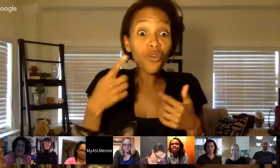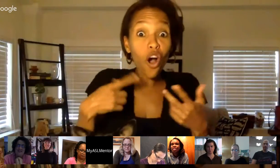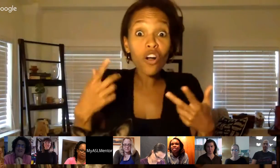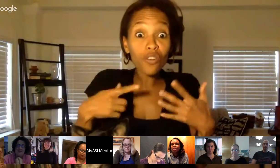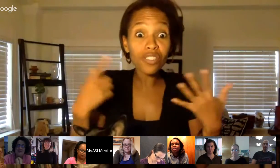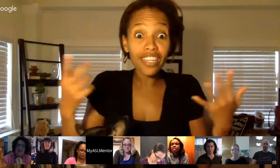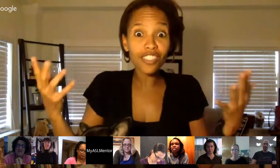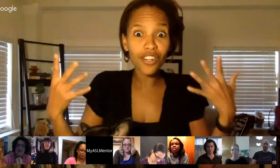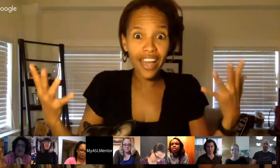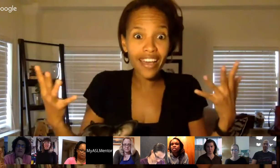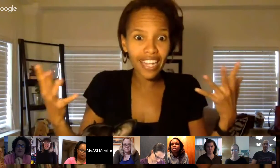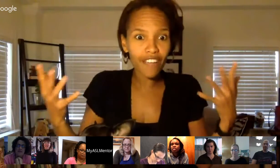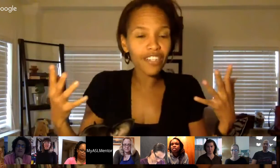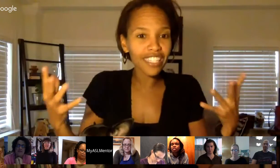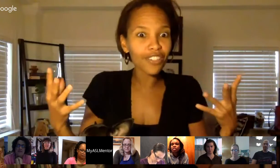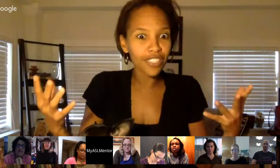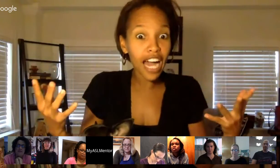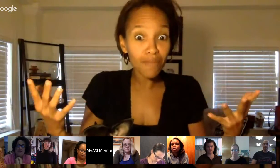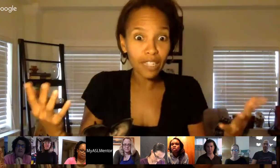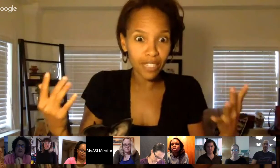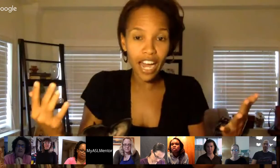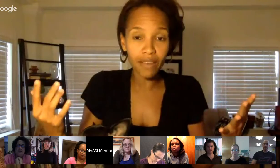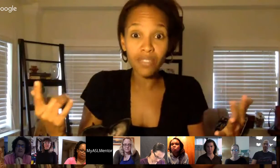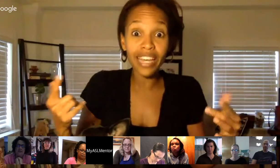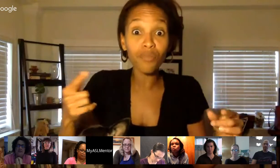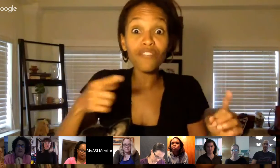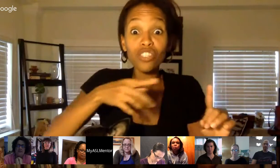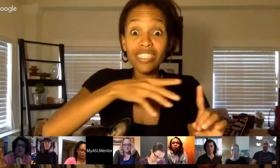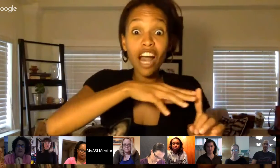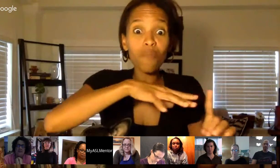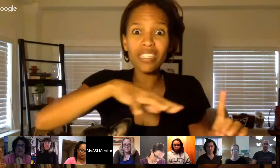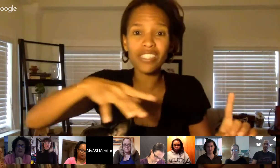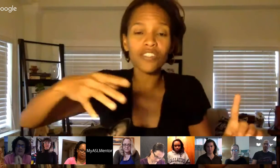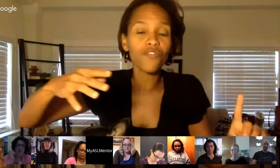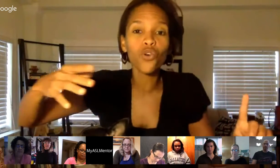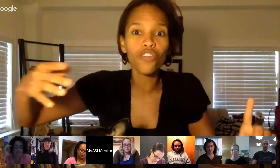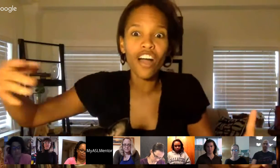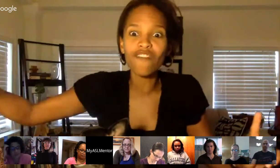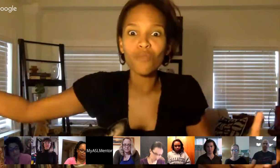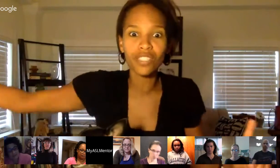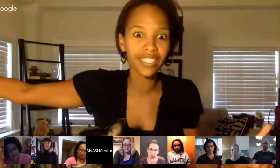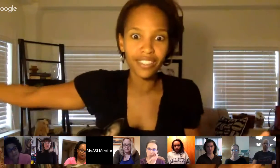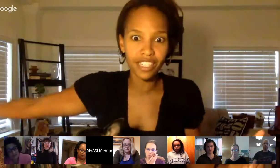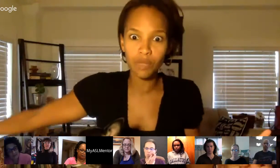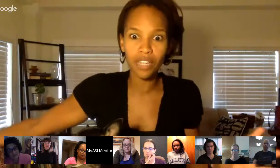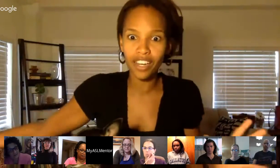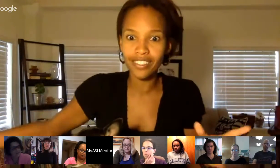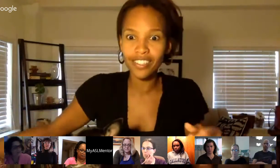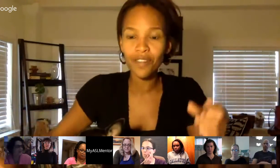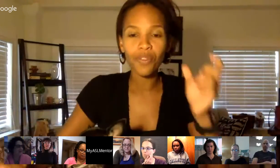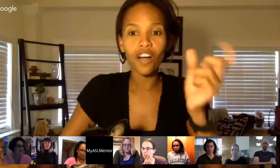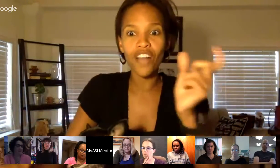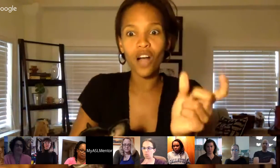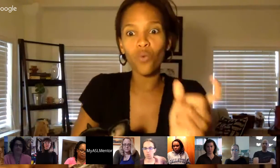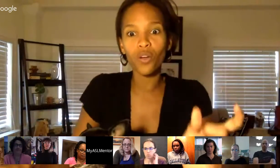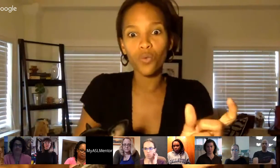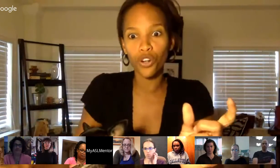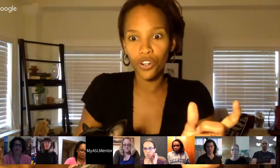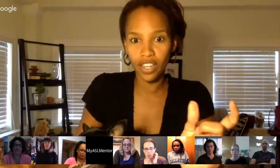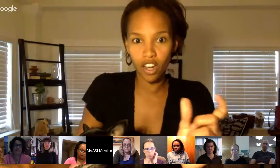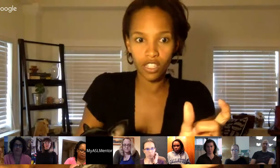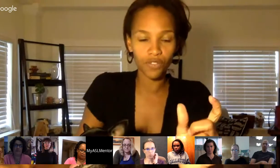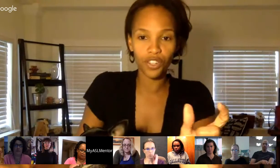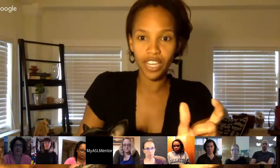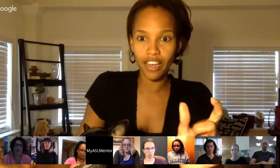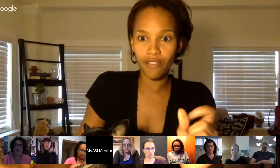we go through all those things in our head every single time sometimes, and we've just now missed 4 or 5 more sentences because of that one